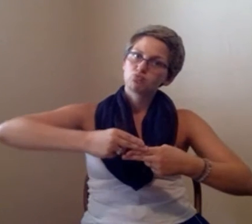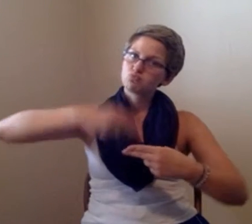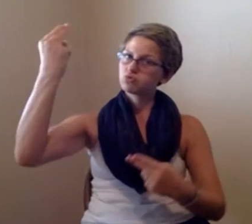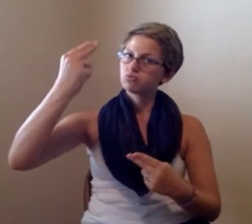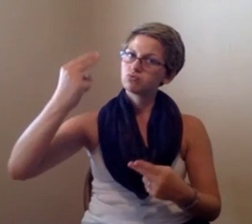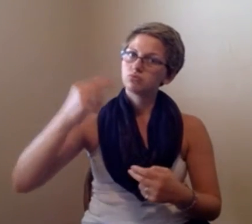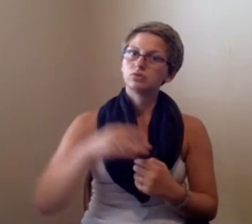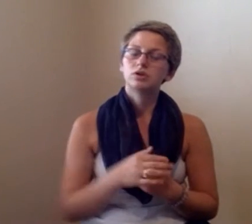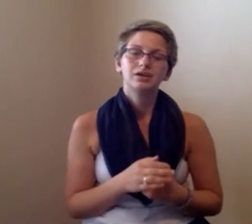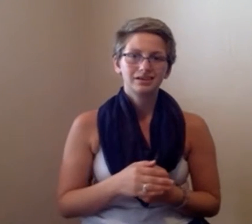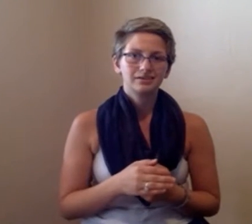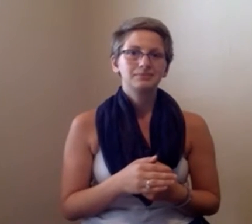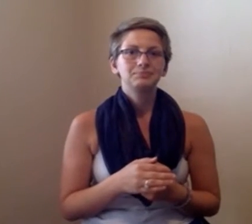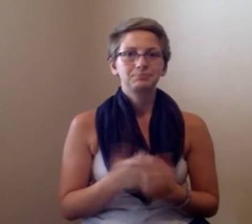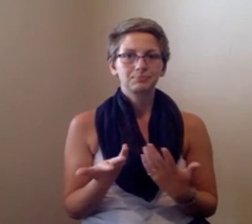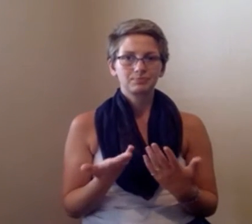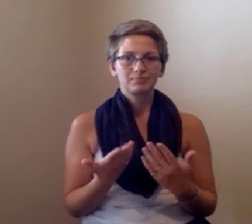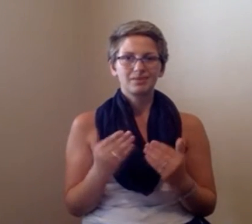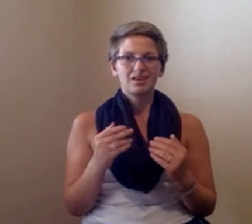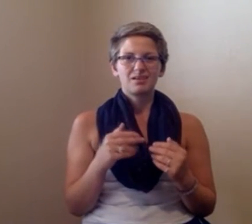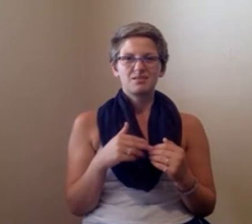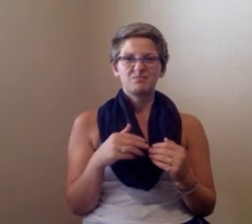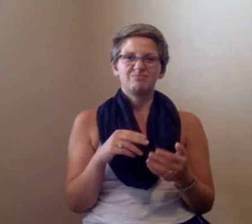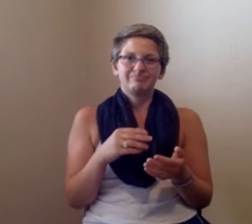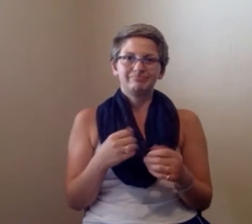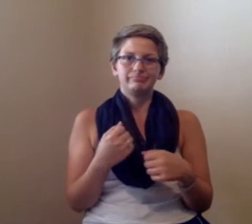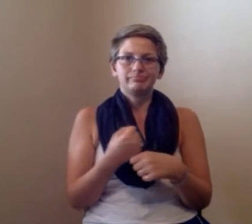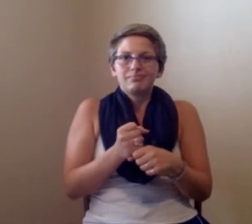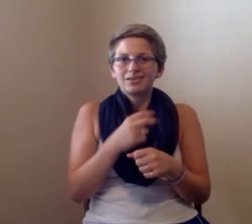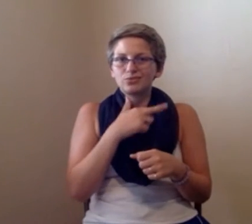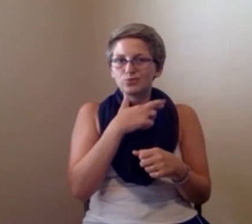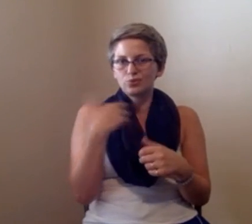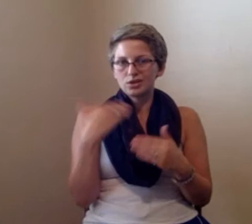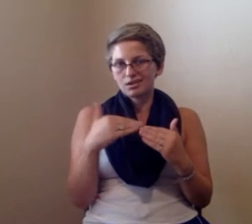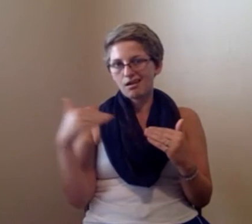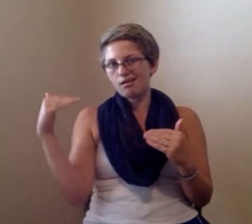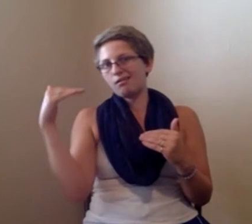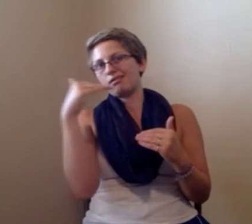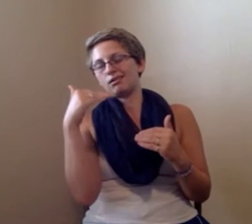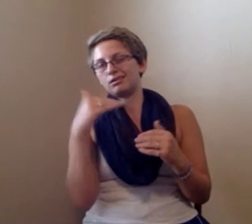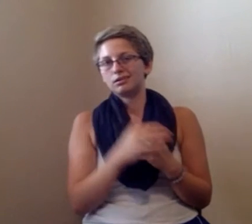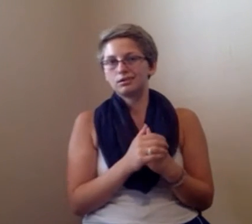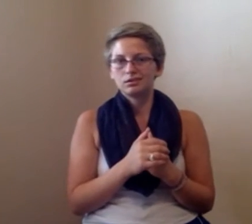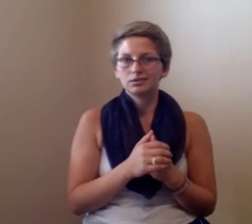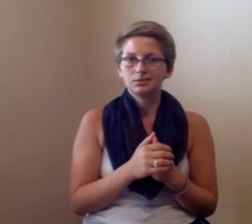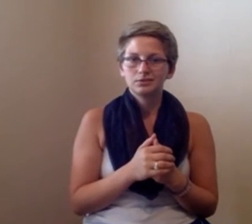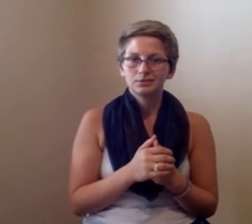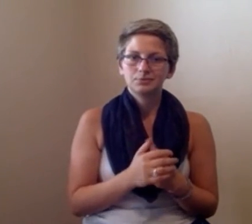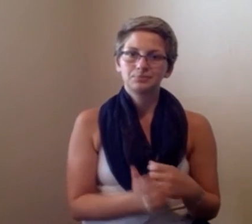heart issues. Some other risk factors would be sleep apnea. Sleep apnea refers to